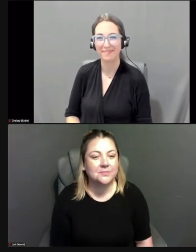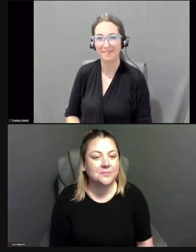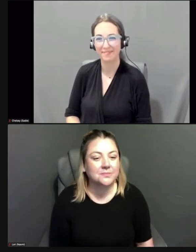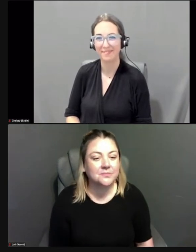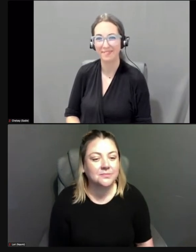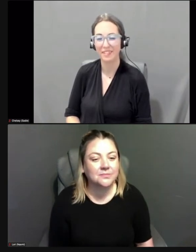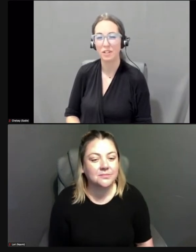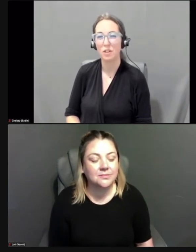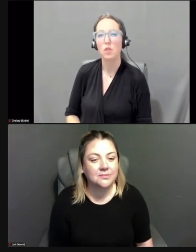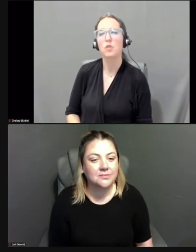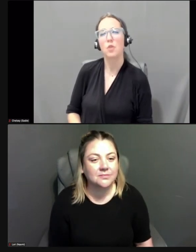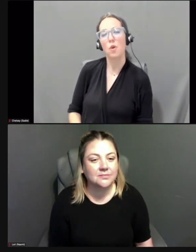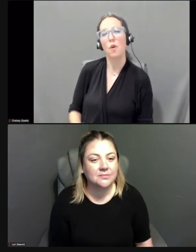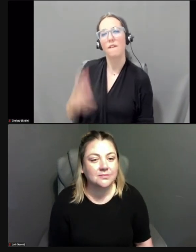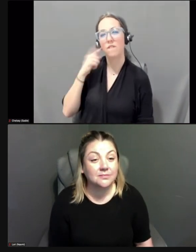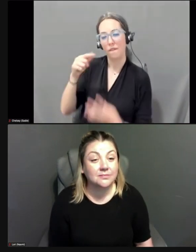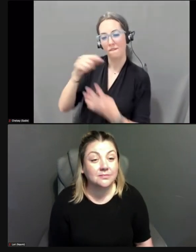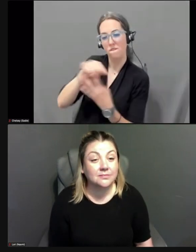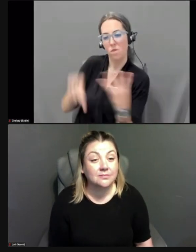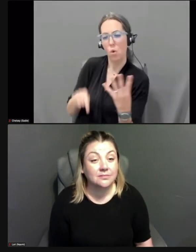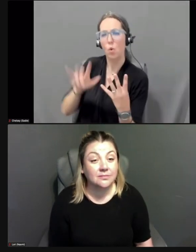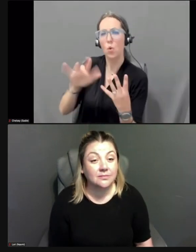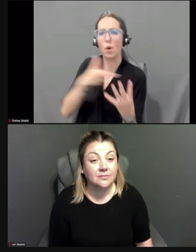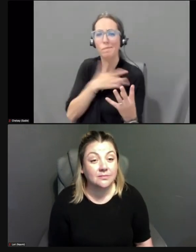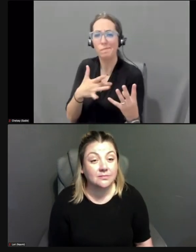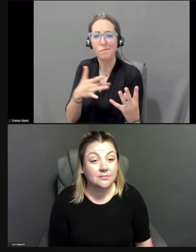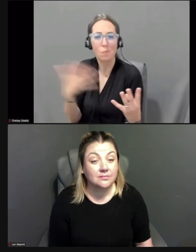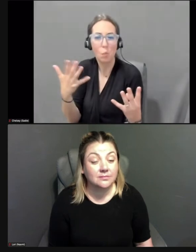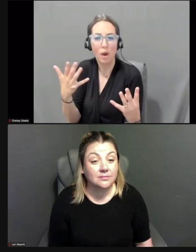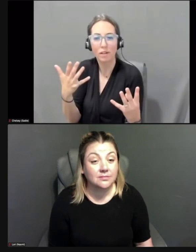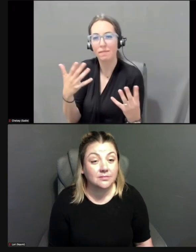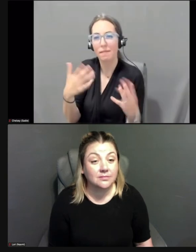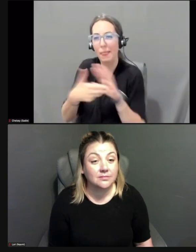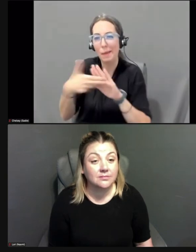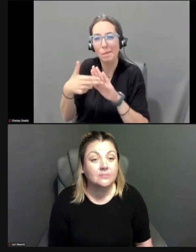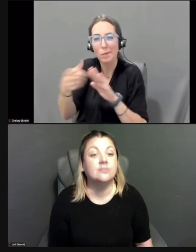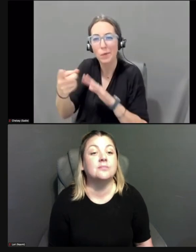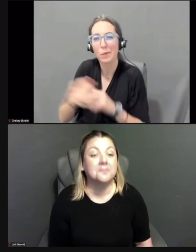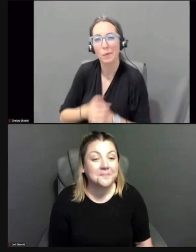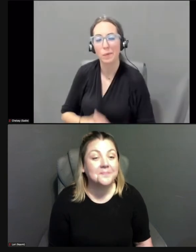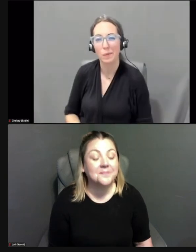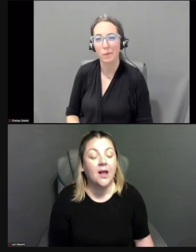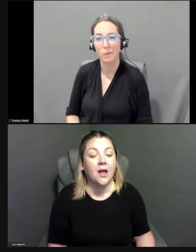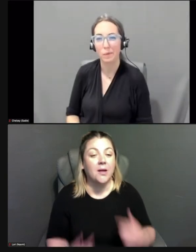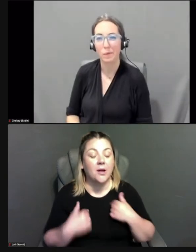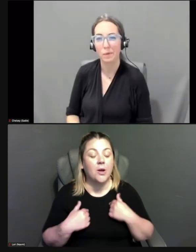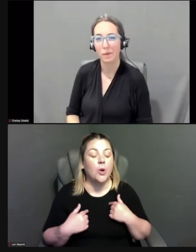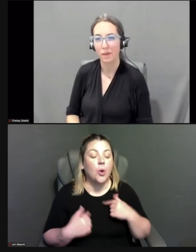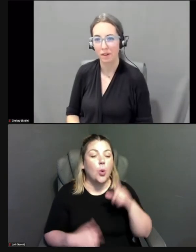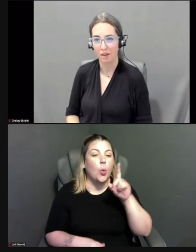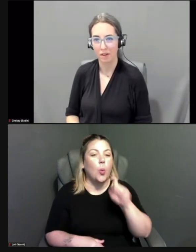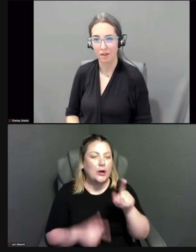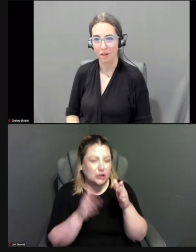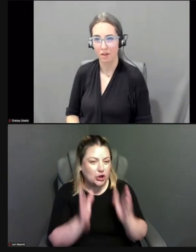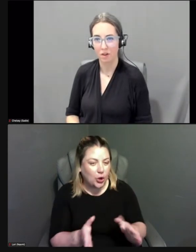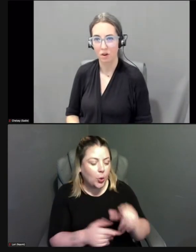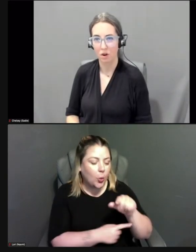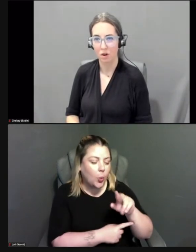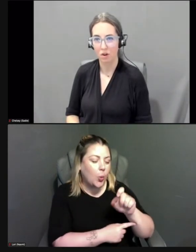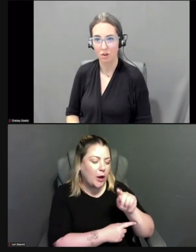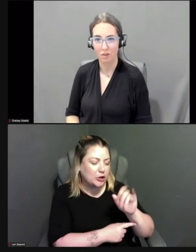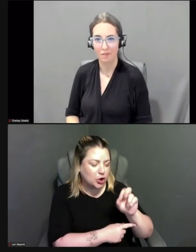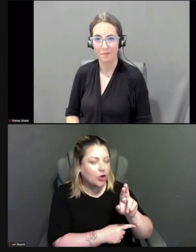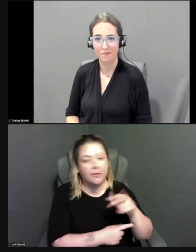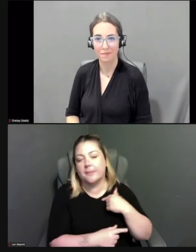tendency? Oh, I am a questioner. Oh! Yeah. I am a questioner, and I am like I am definitely a